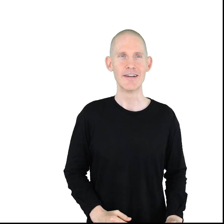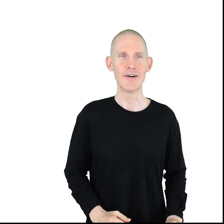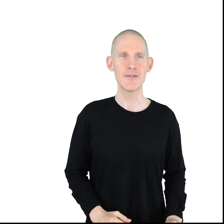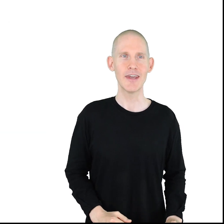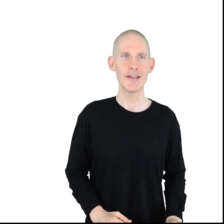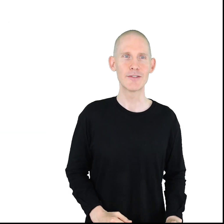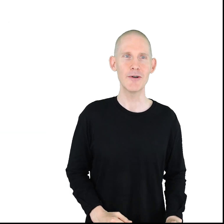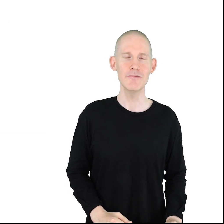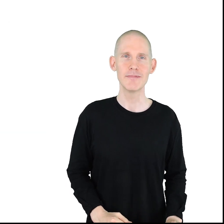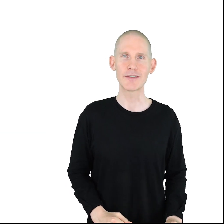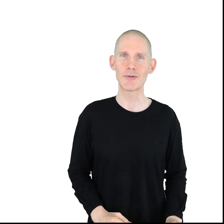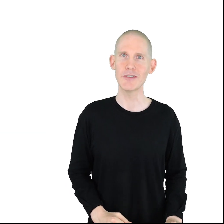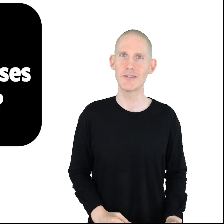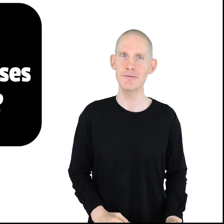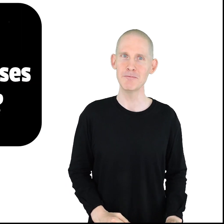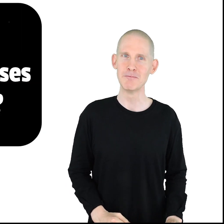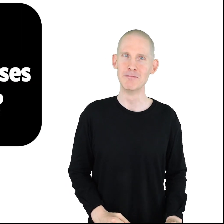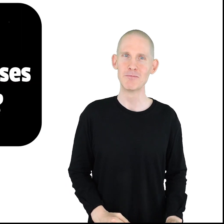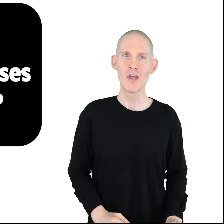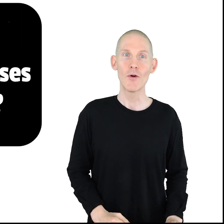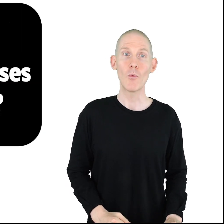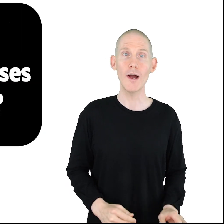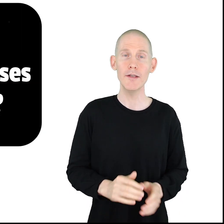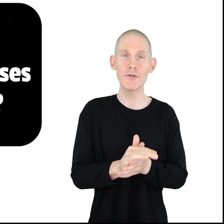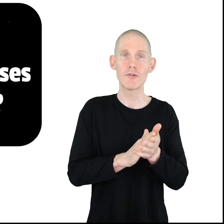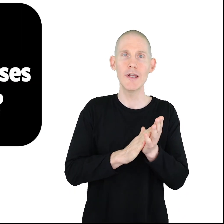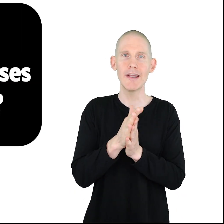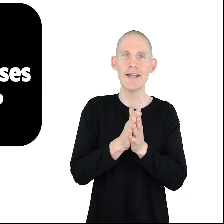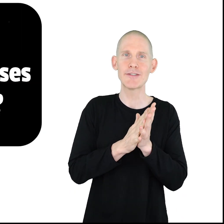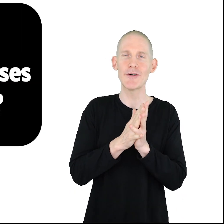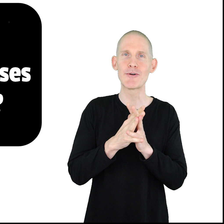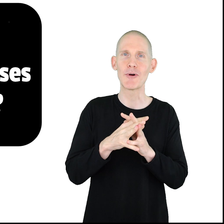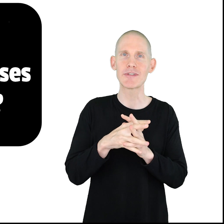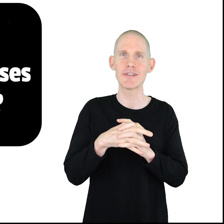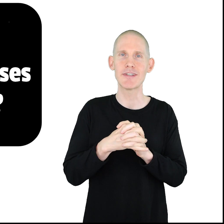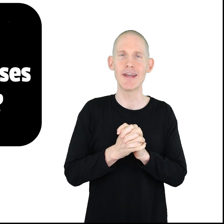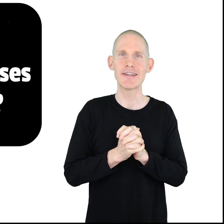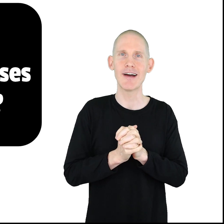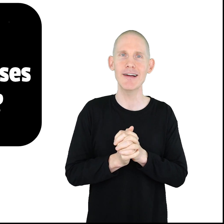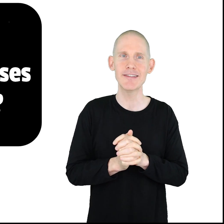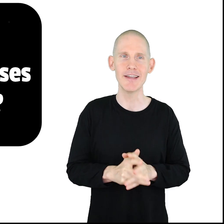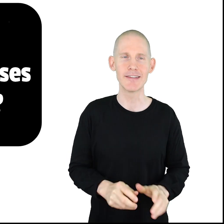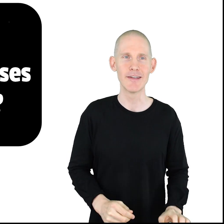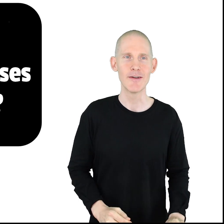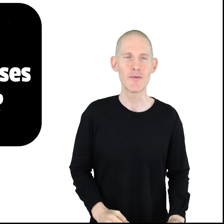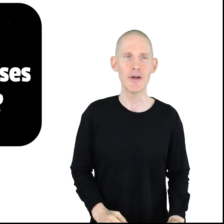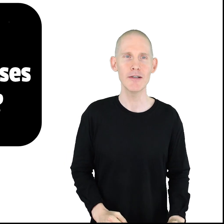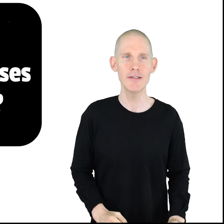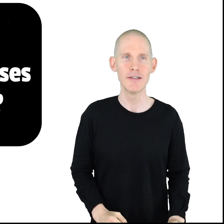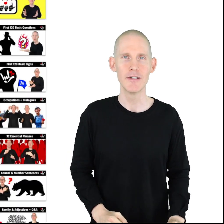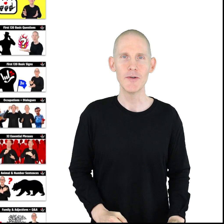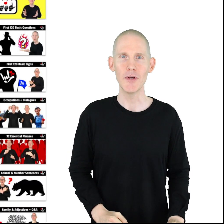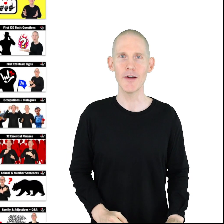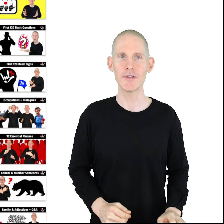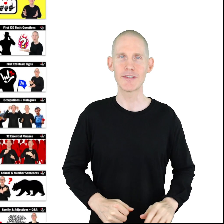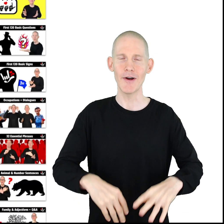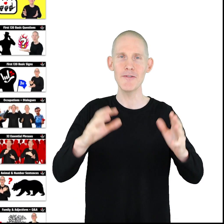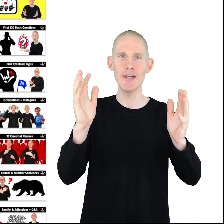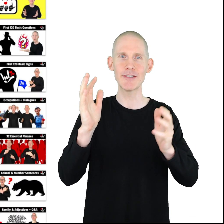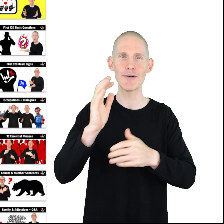Okay. So next question. Why do you create ASL courses and content? Well, we have a ton of ASL